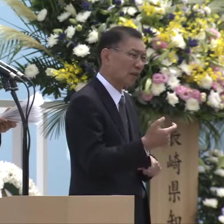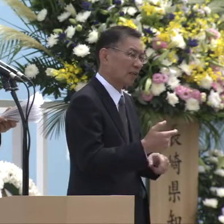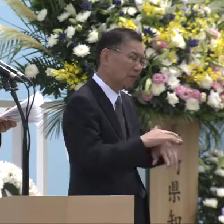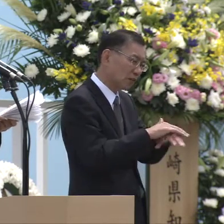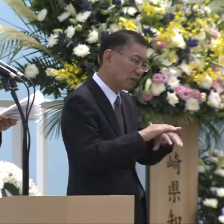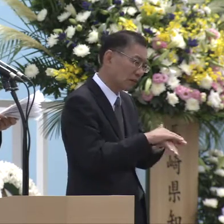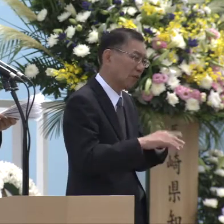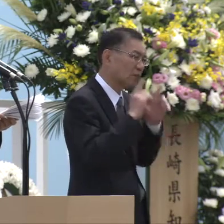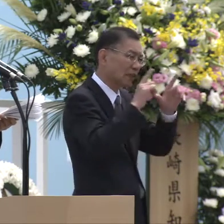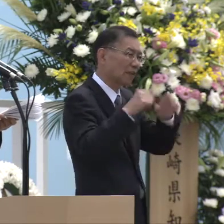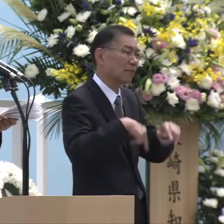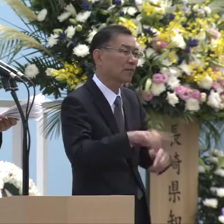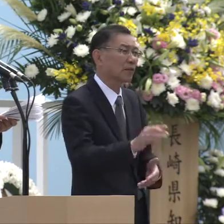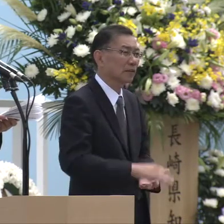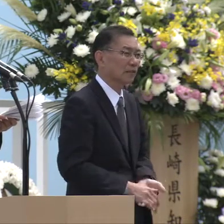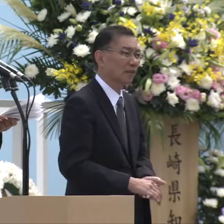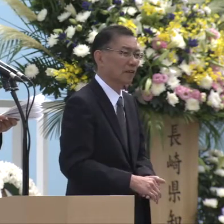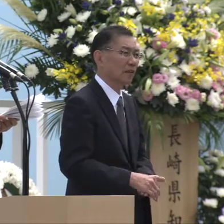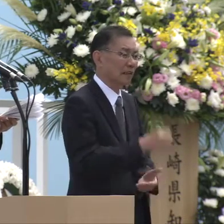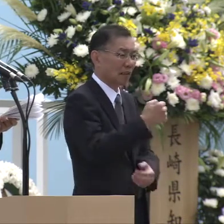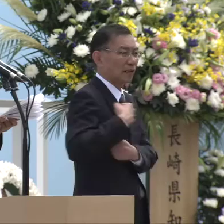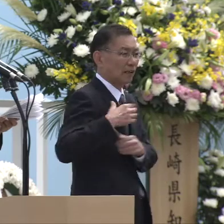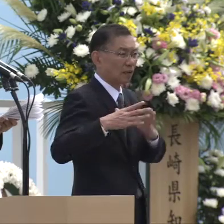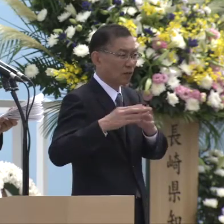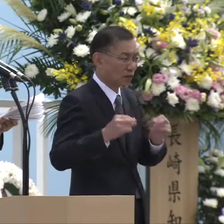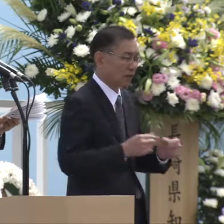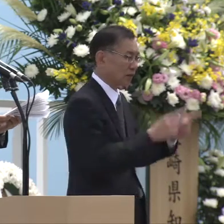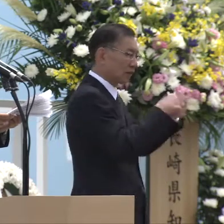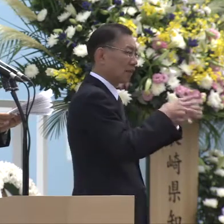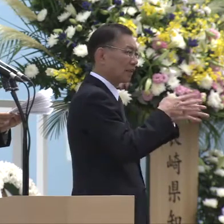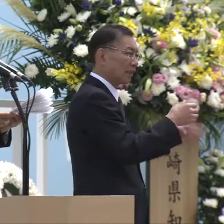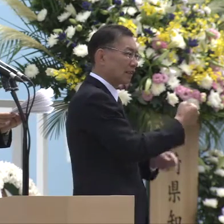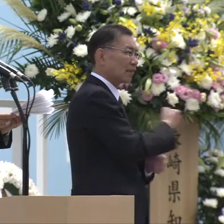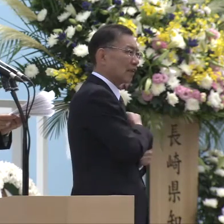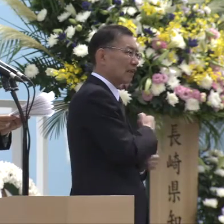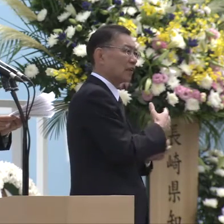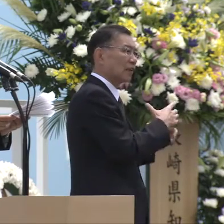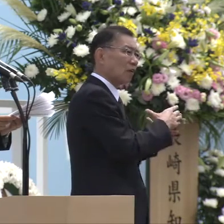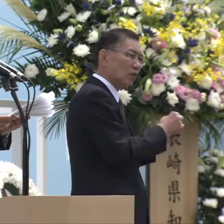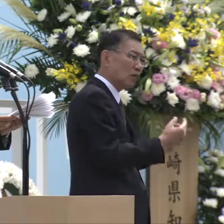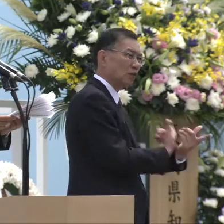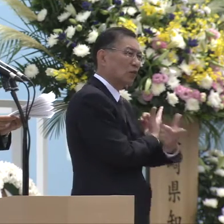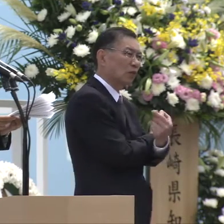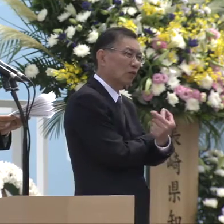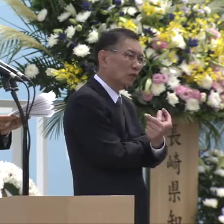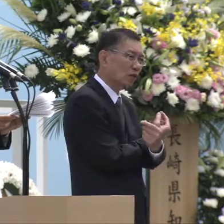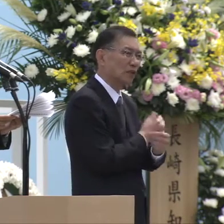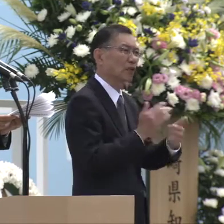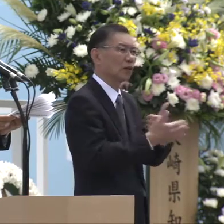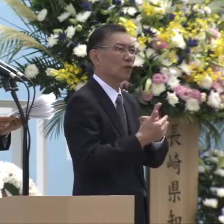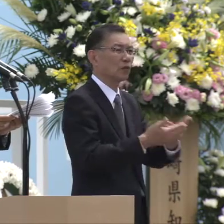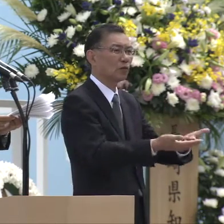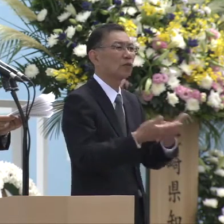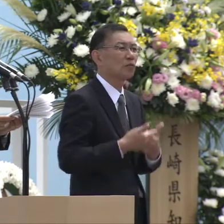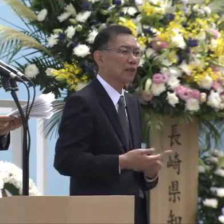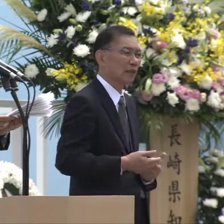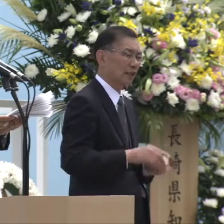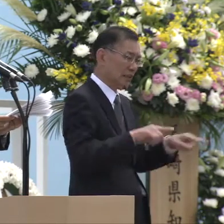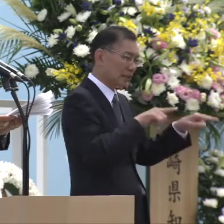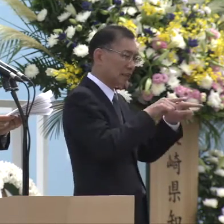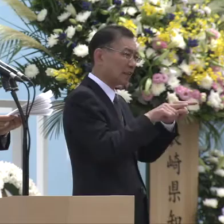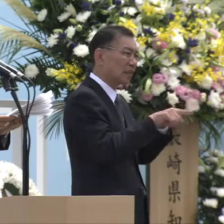three non-nuclear principles. Japan will continue to make various efforts to bring about a world free of nuclear weapons by calling